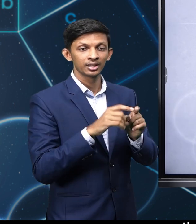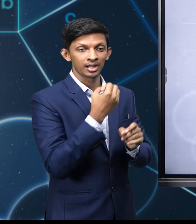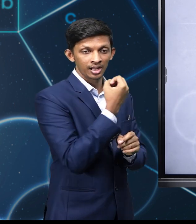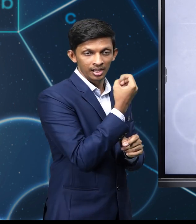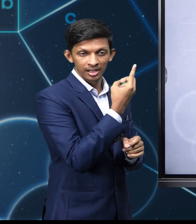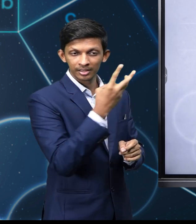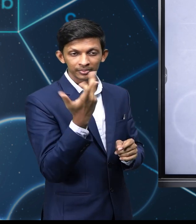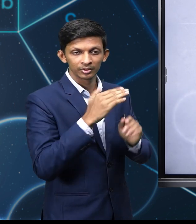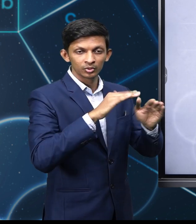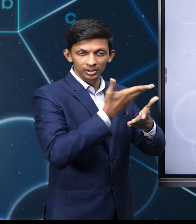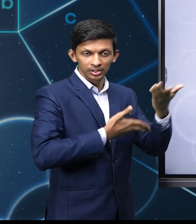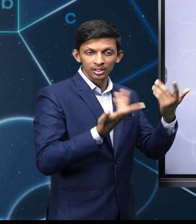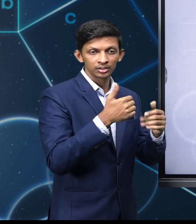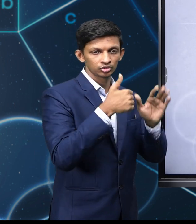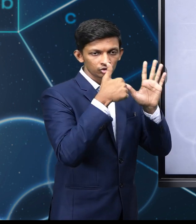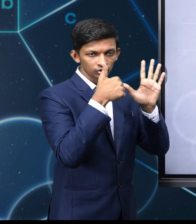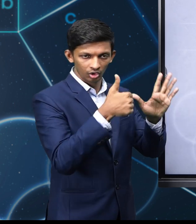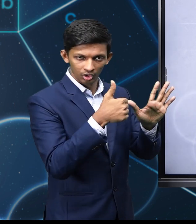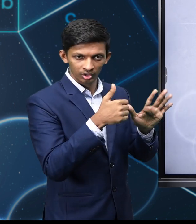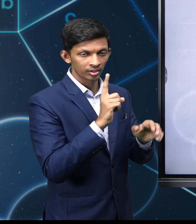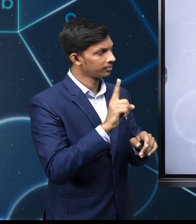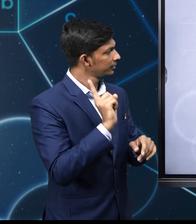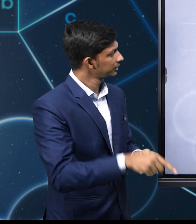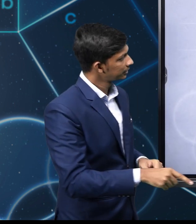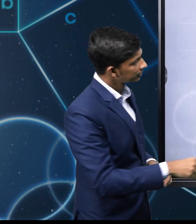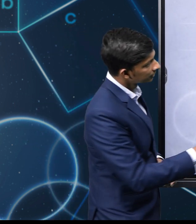Let's observe the table. Number of children,